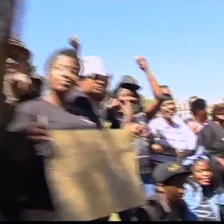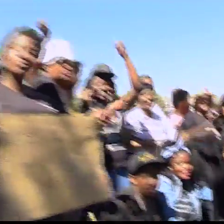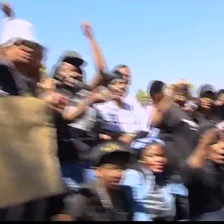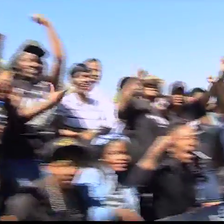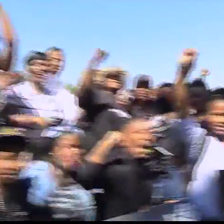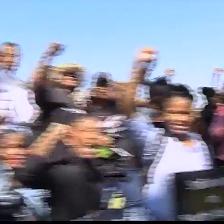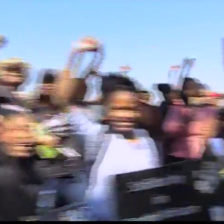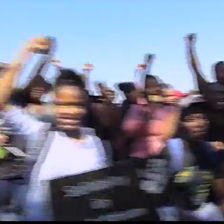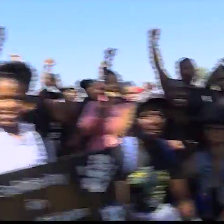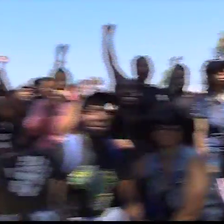Viva!